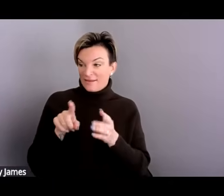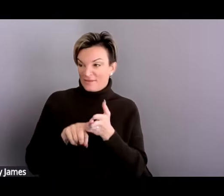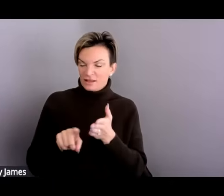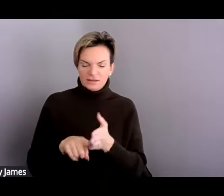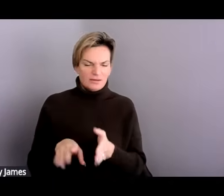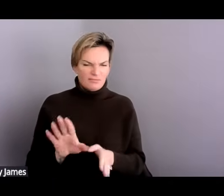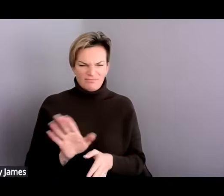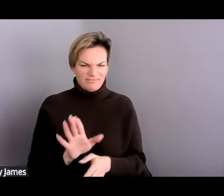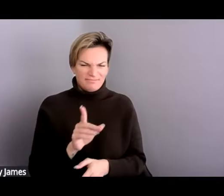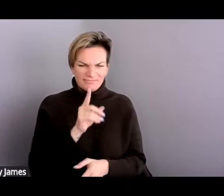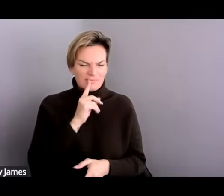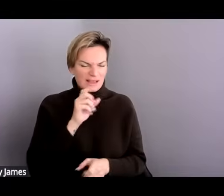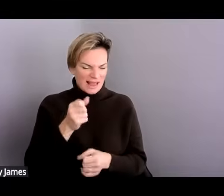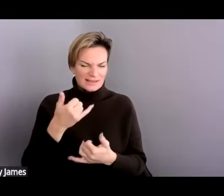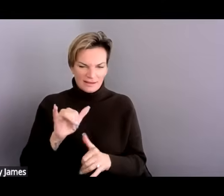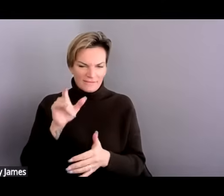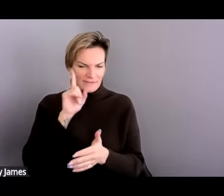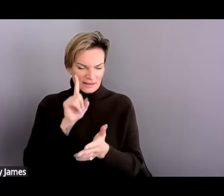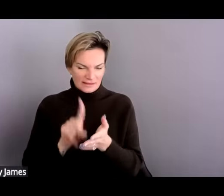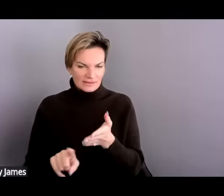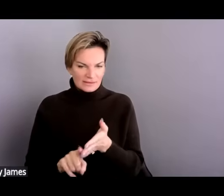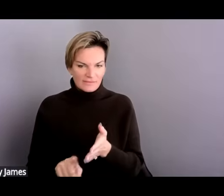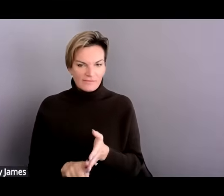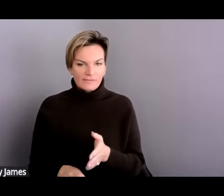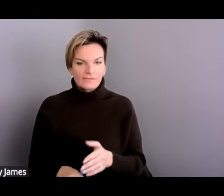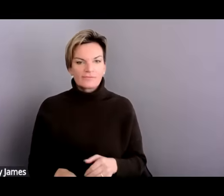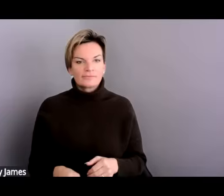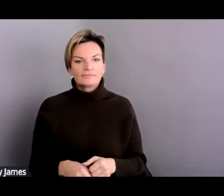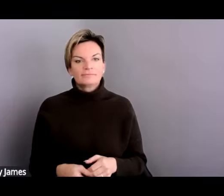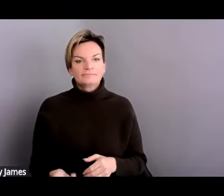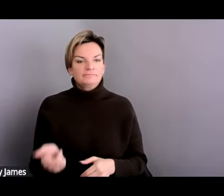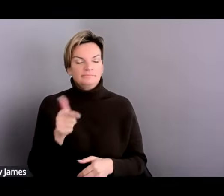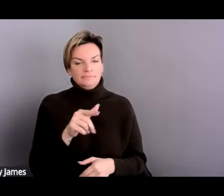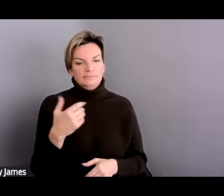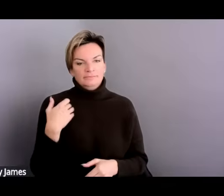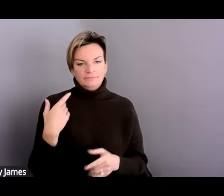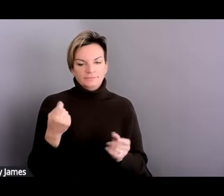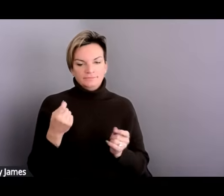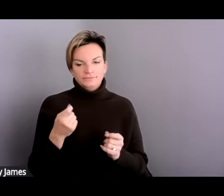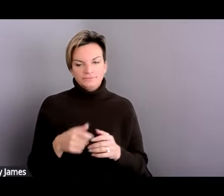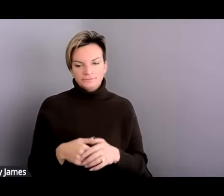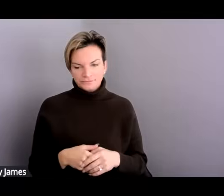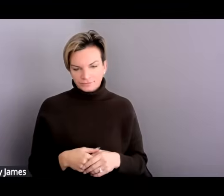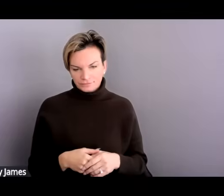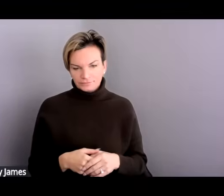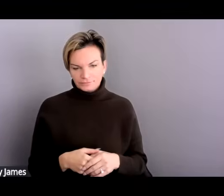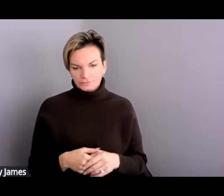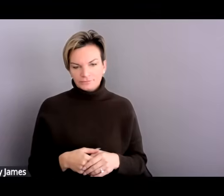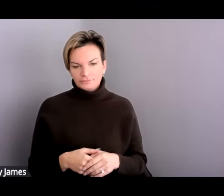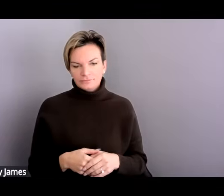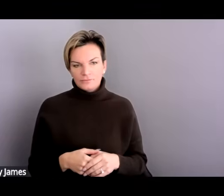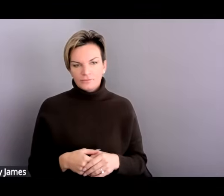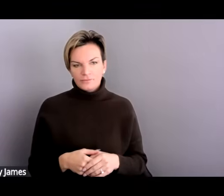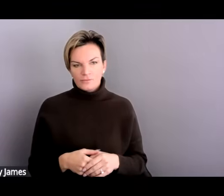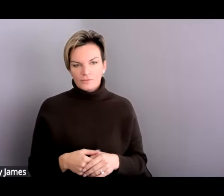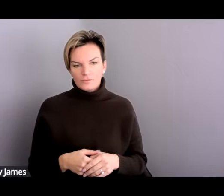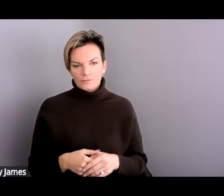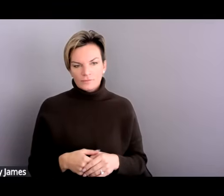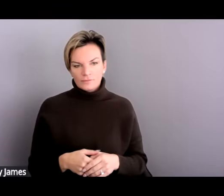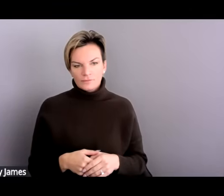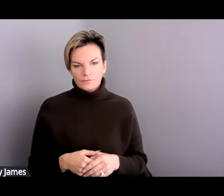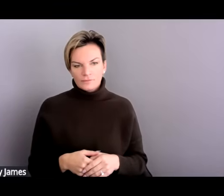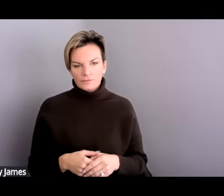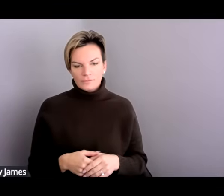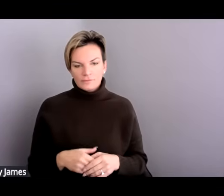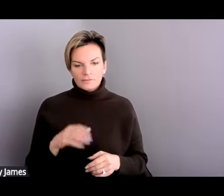Fair. One of the things that I think bears consideration is that in the case